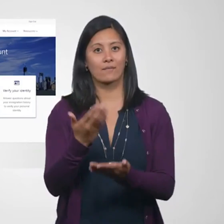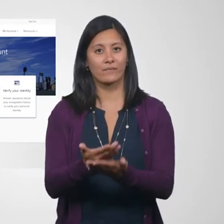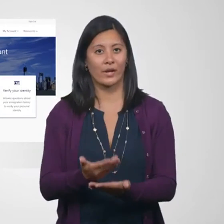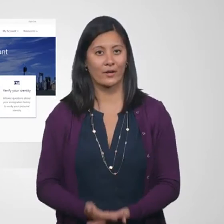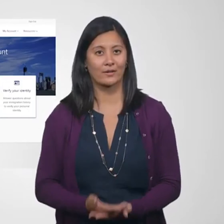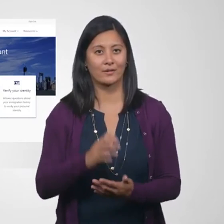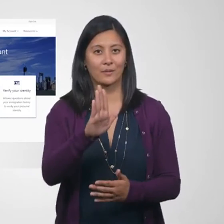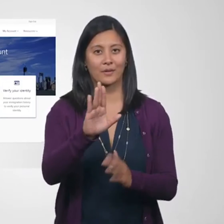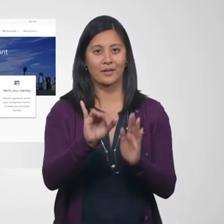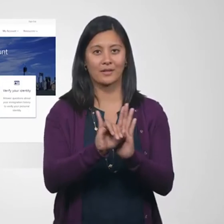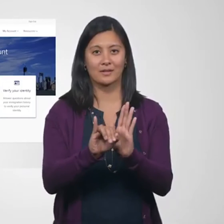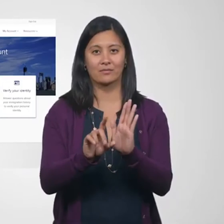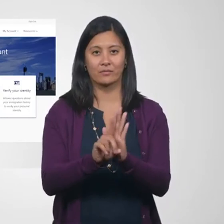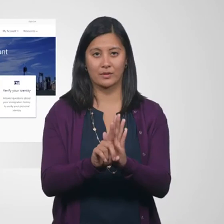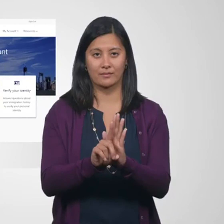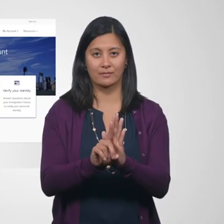And verify your identity.